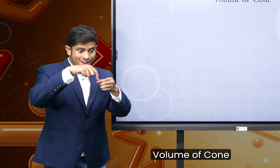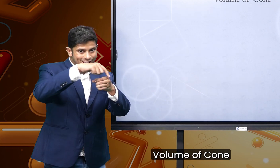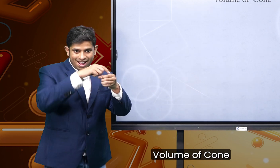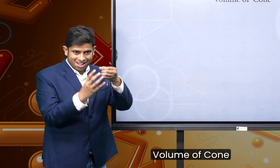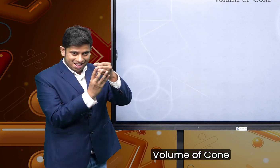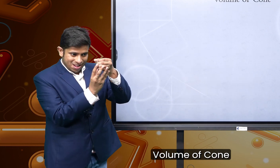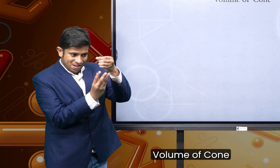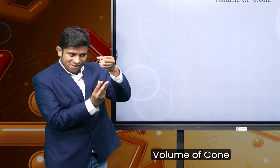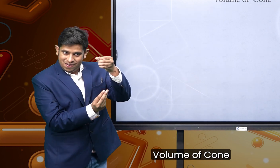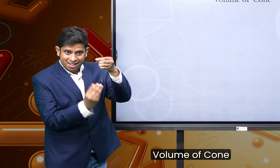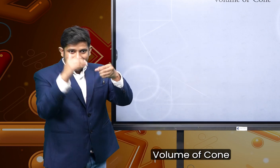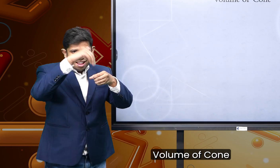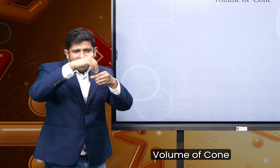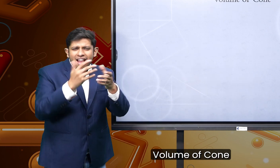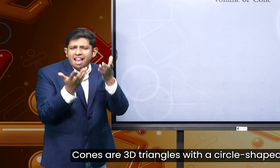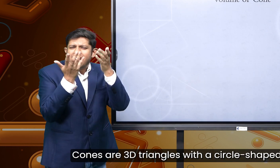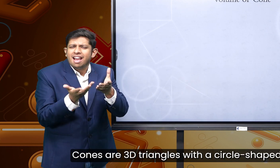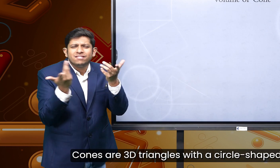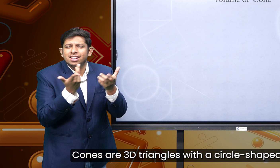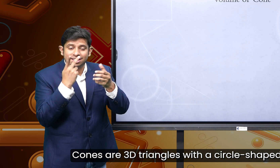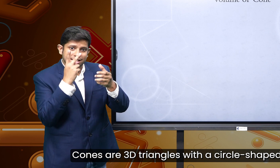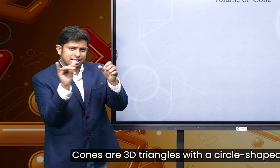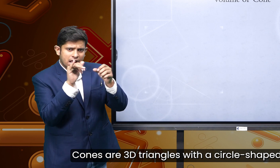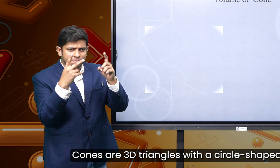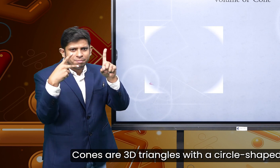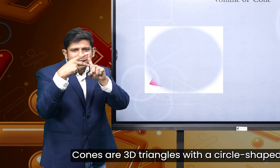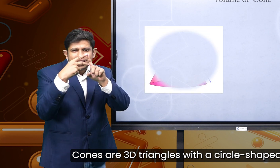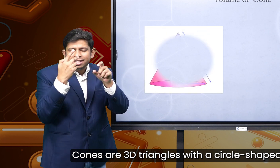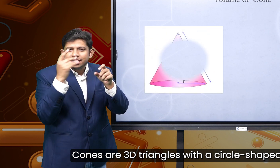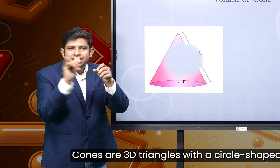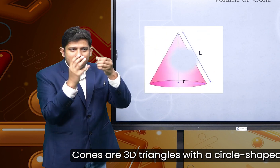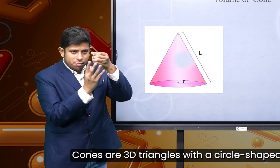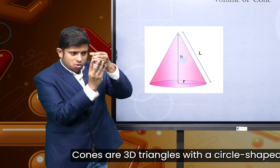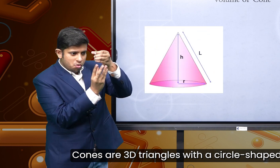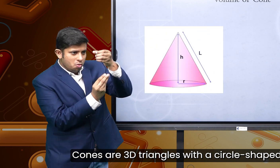Volume of cone. Cones are 3D triangles with a circular shaped base.